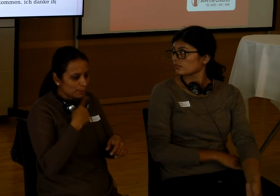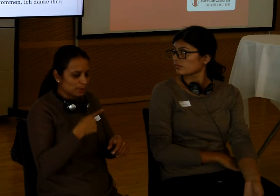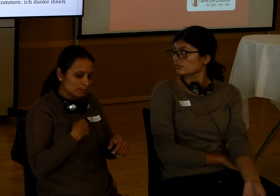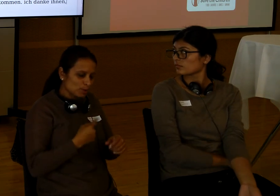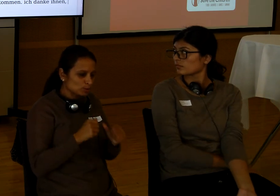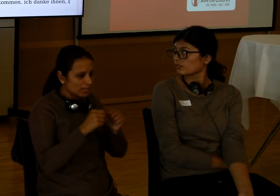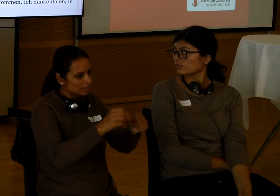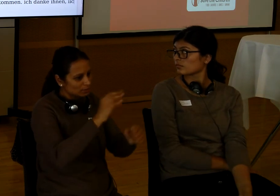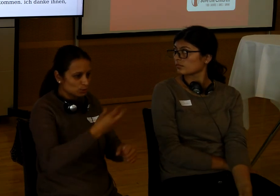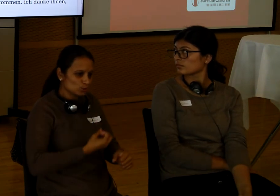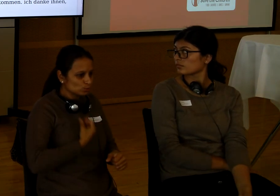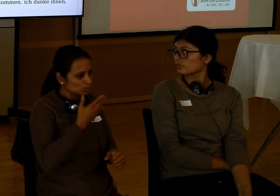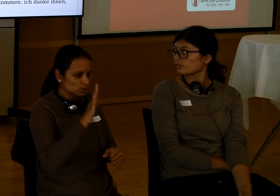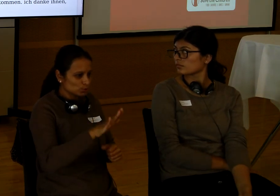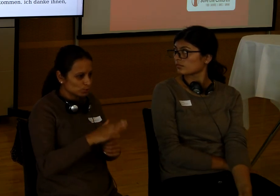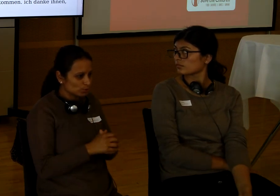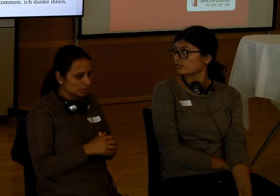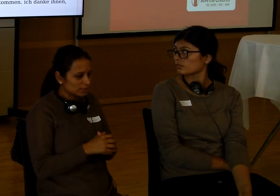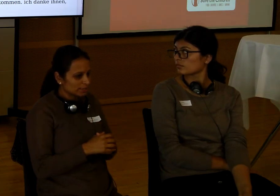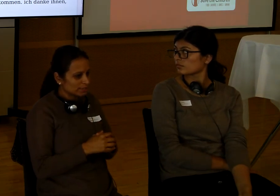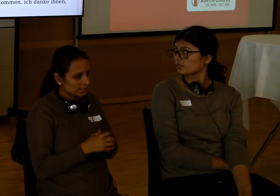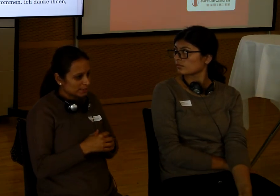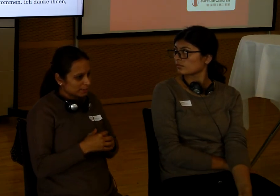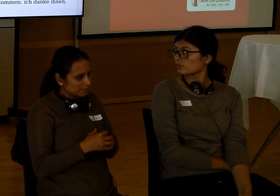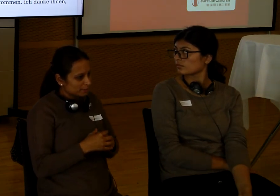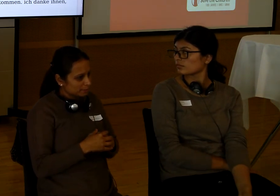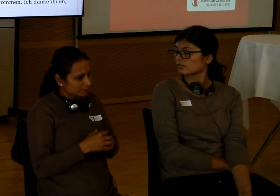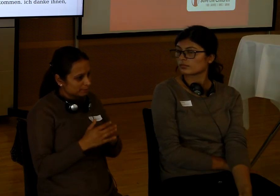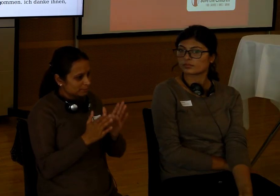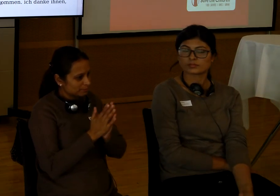break or in the speed dating sessions.